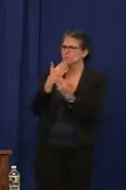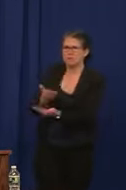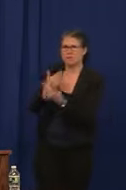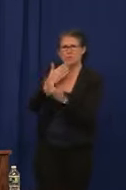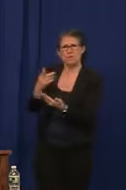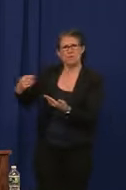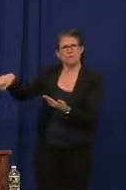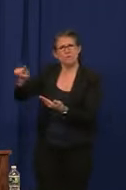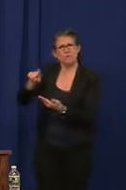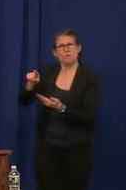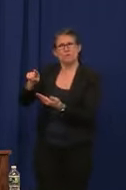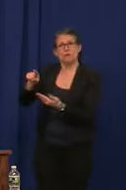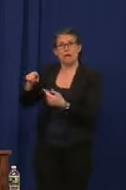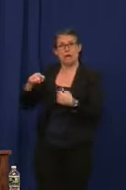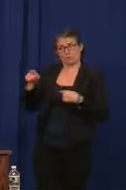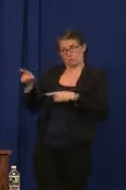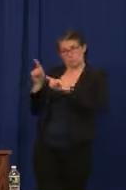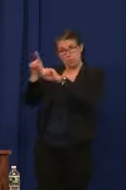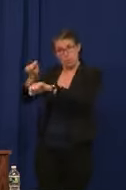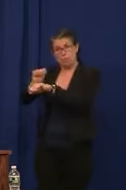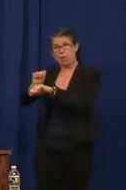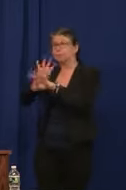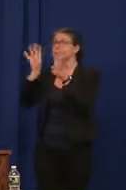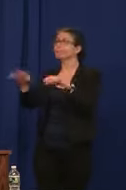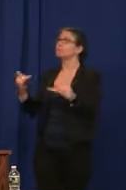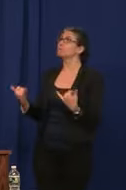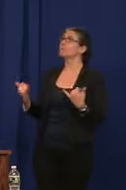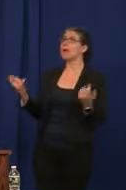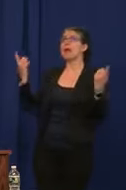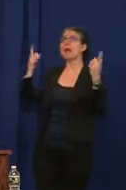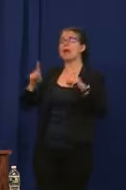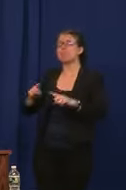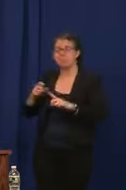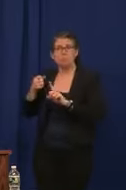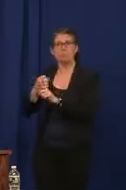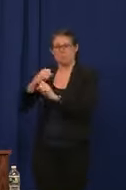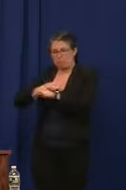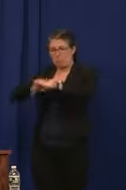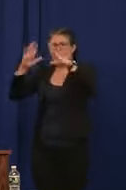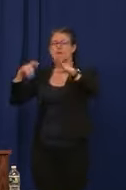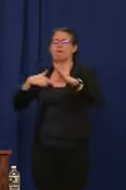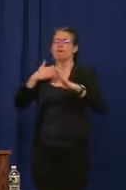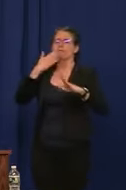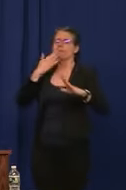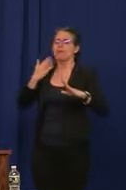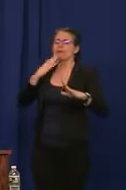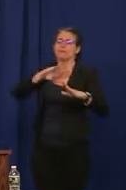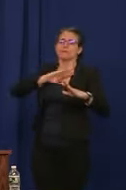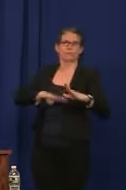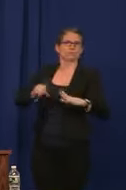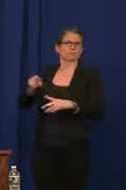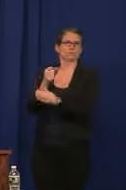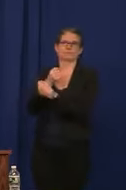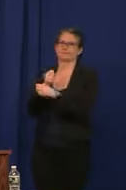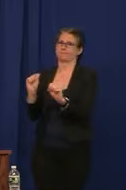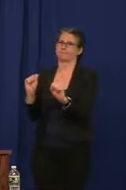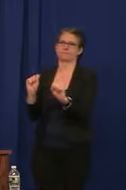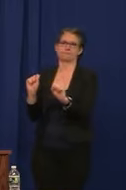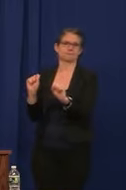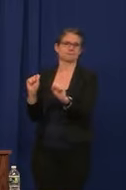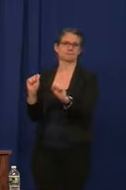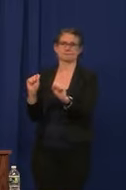stand with you during this difficult time, that we support you. We don't know yet what the future